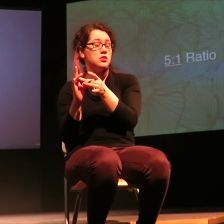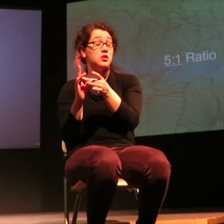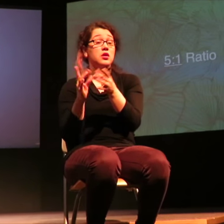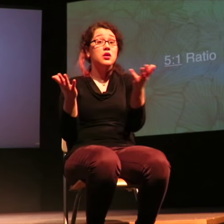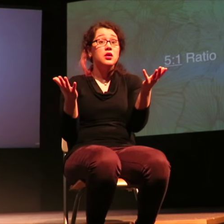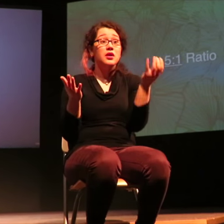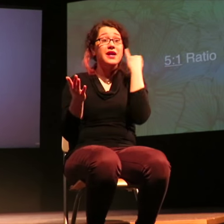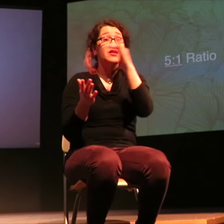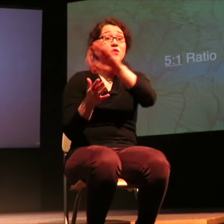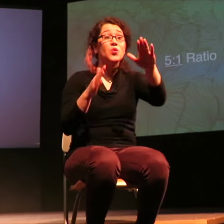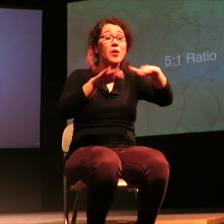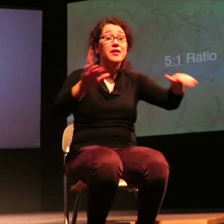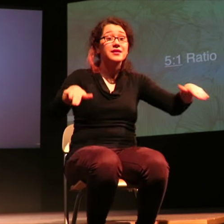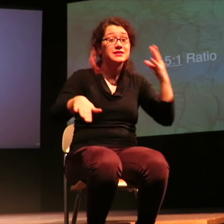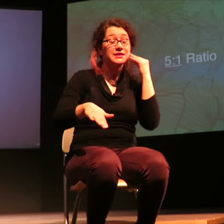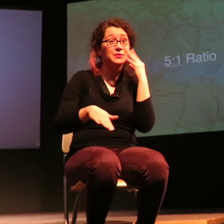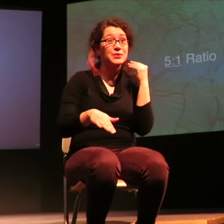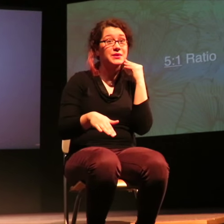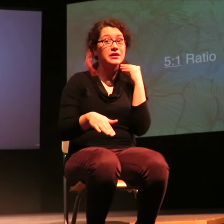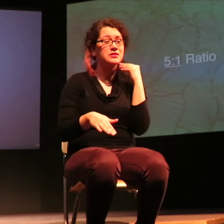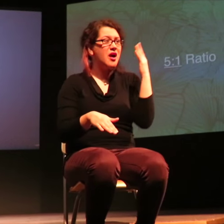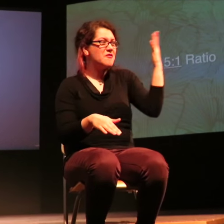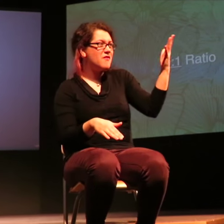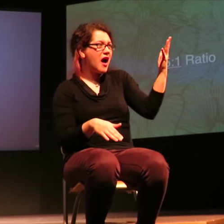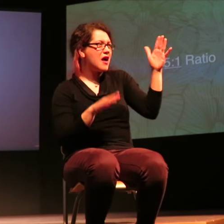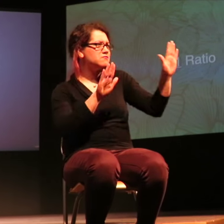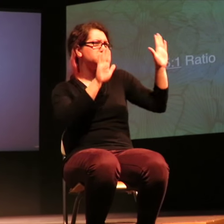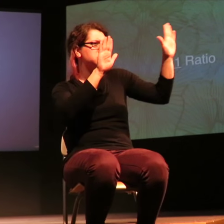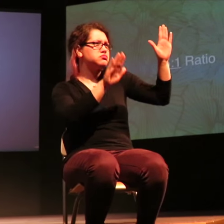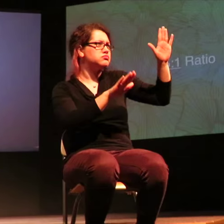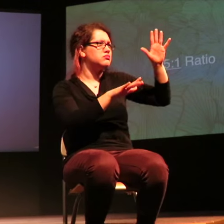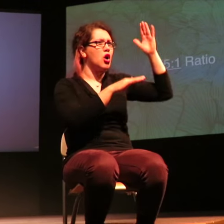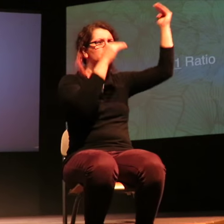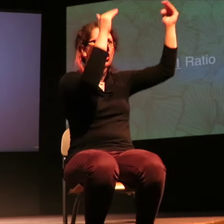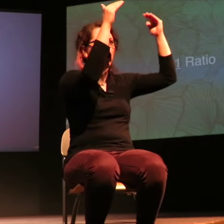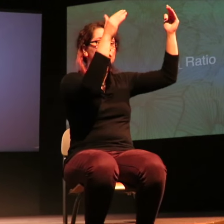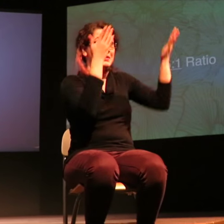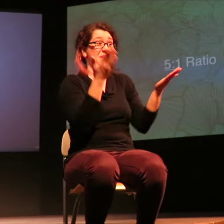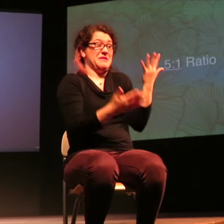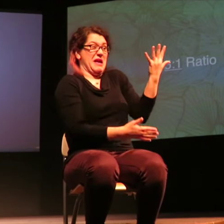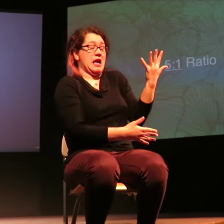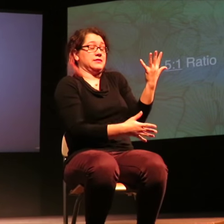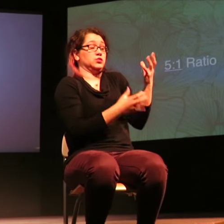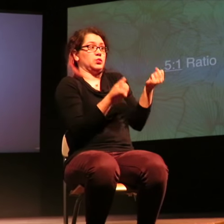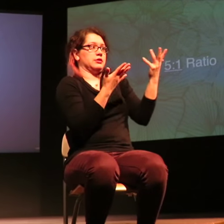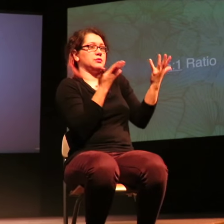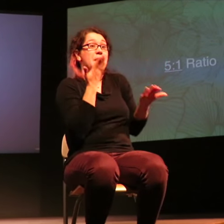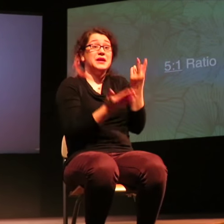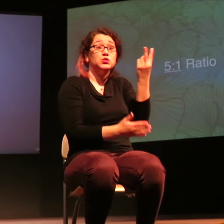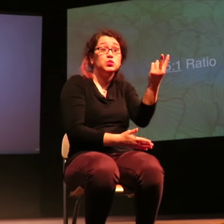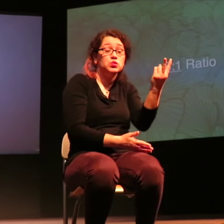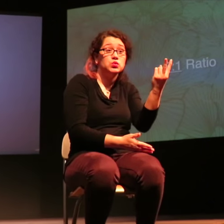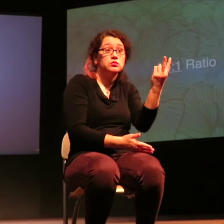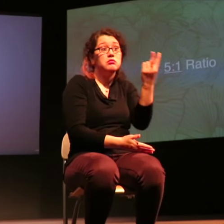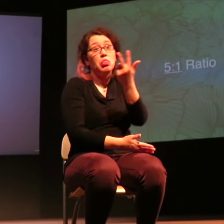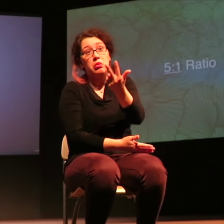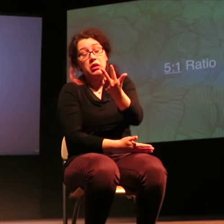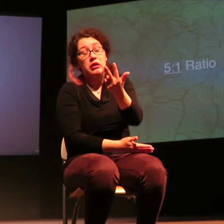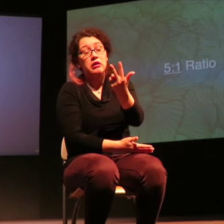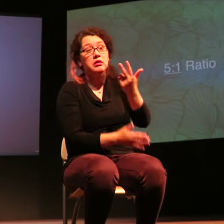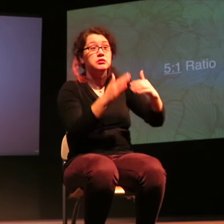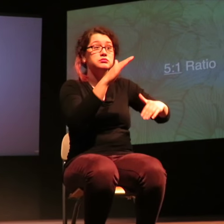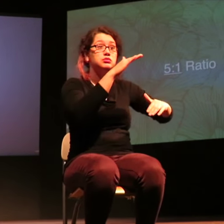relationships surrounding them? 5 of them. Maybe 5 is daunting. Maybe it's 2. Maybe it's 3. Maybe it builds its way